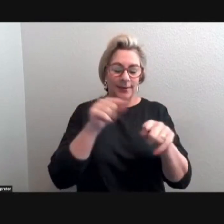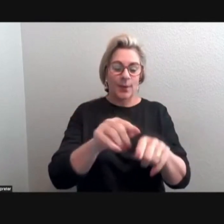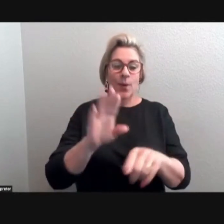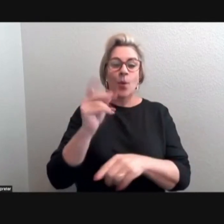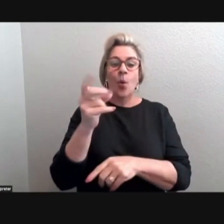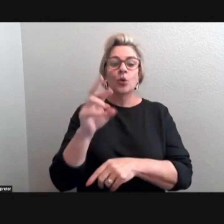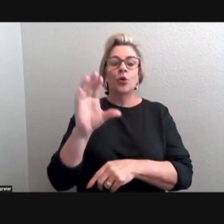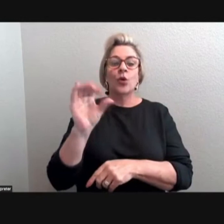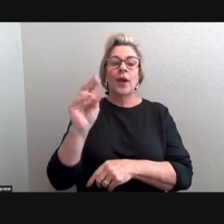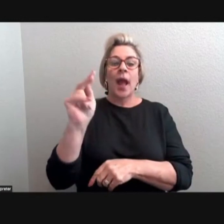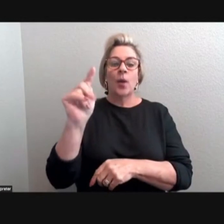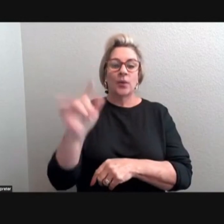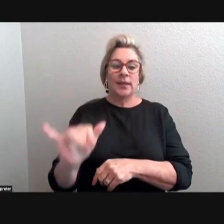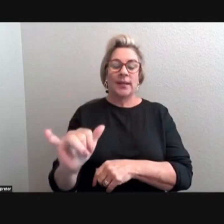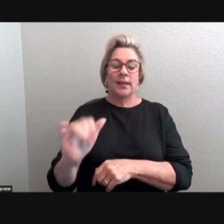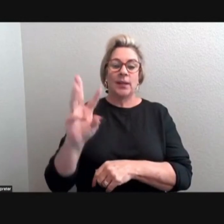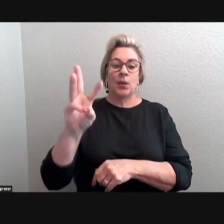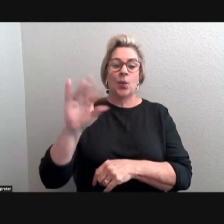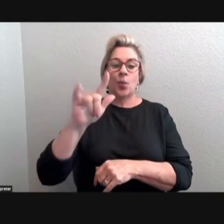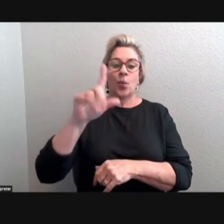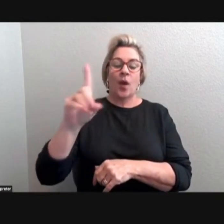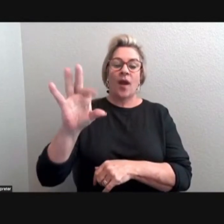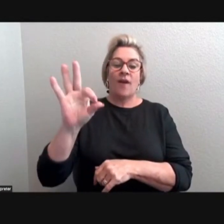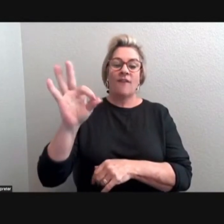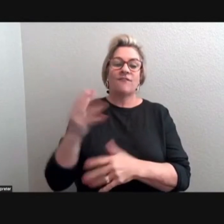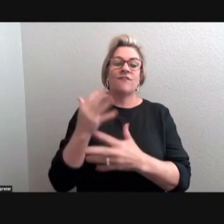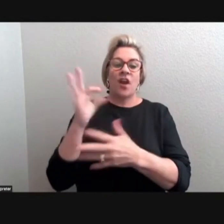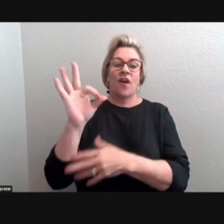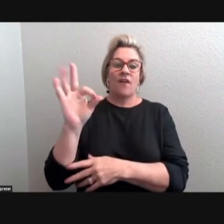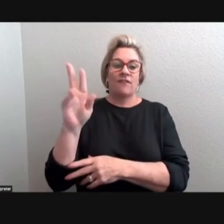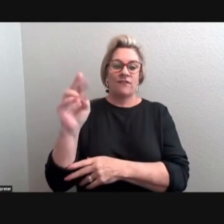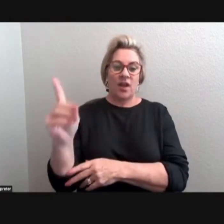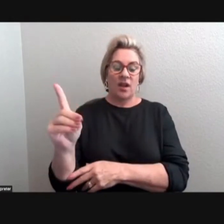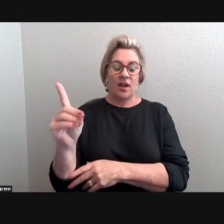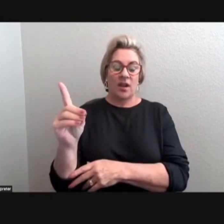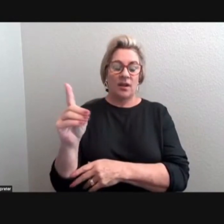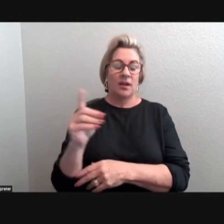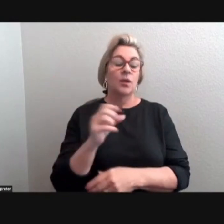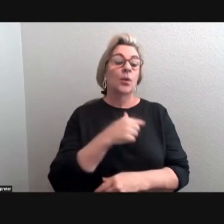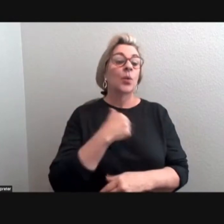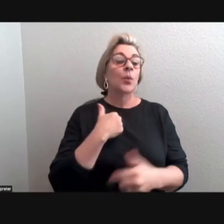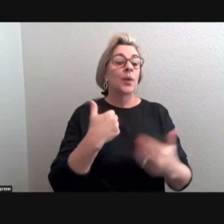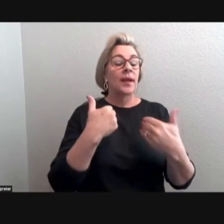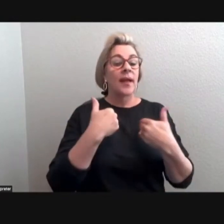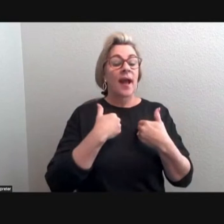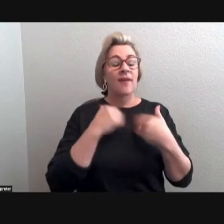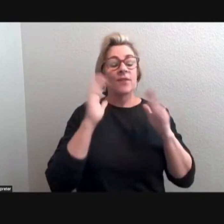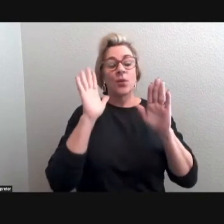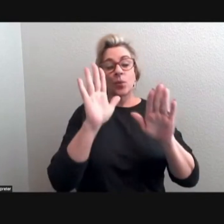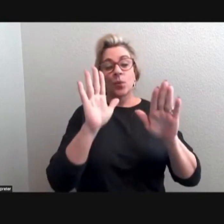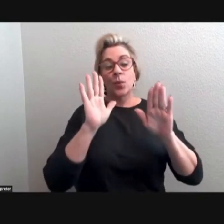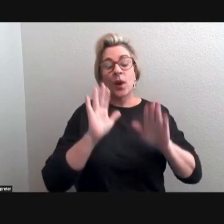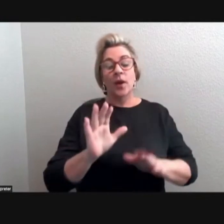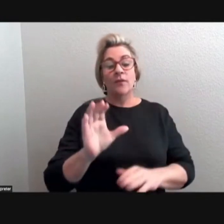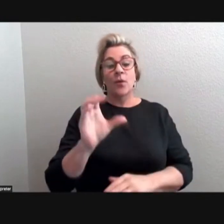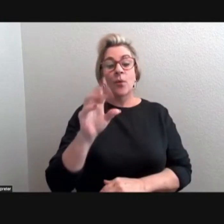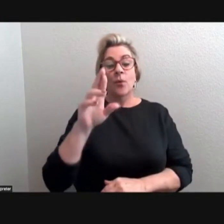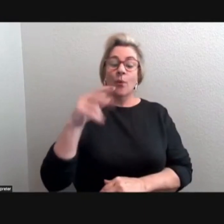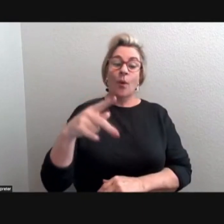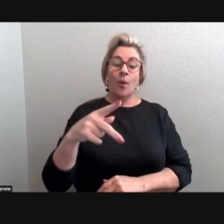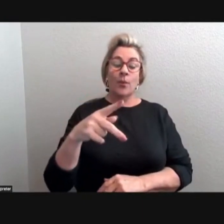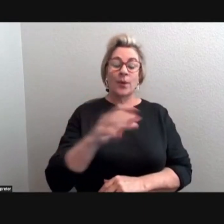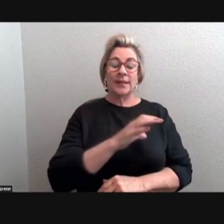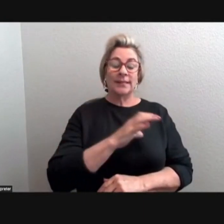coloradogives.org/Boulder County Wildfire Fund, have helped us reach this goal. We have a remarkable corporate citizen